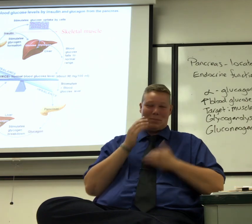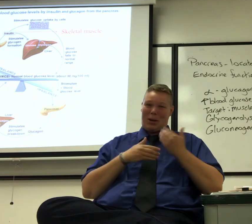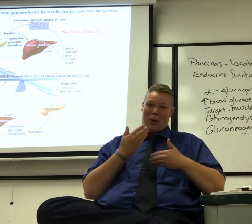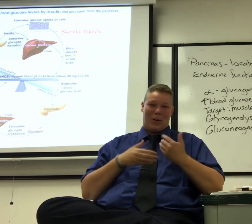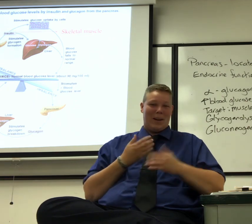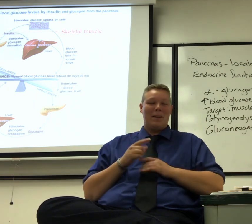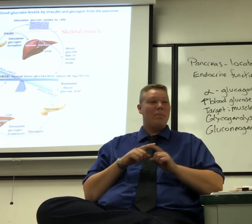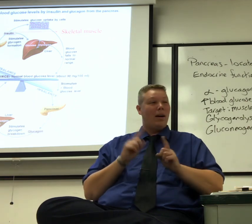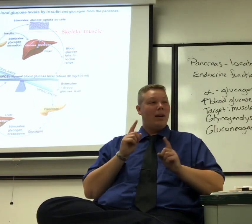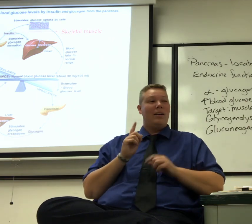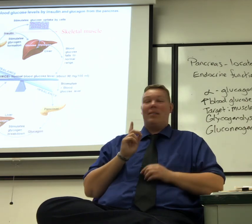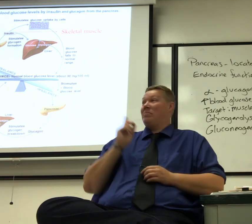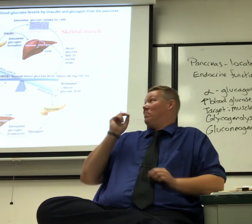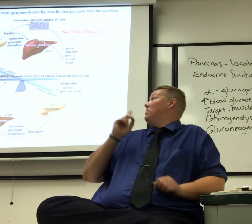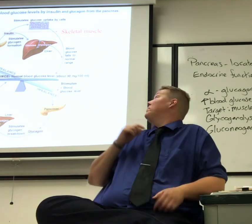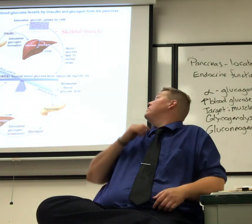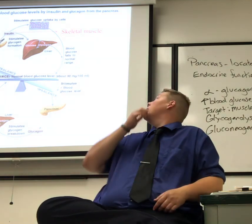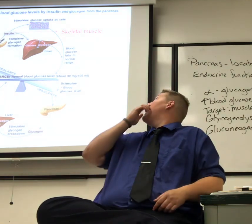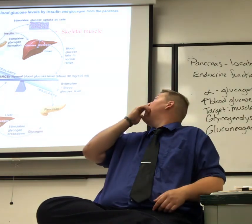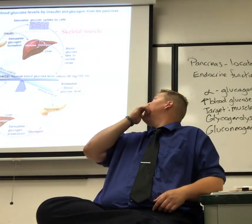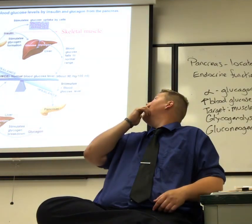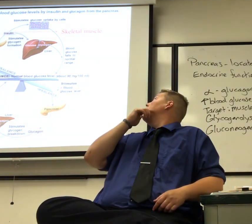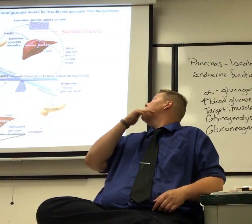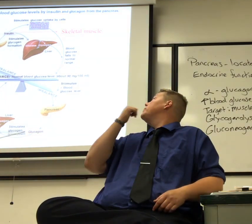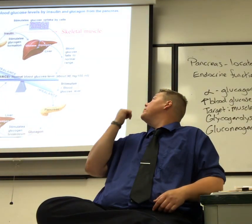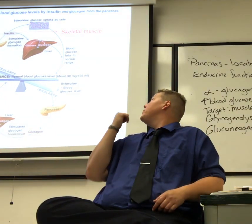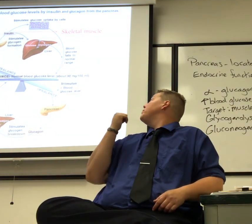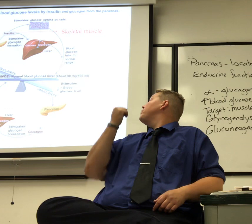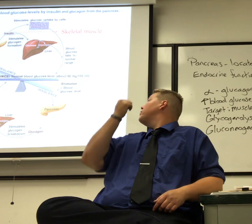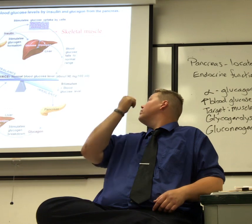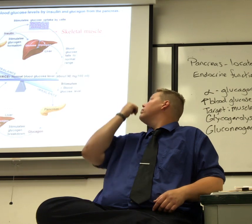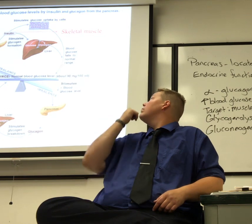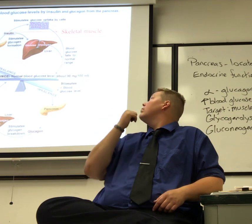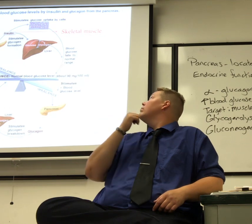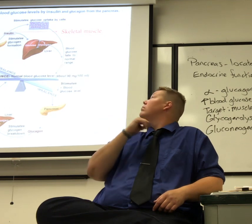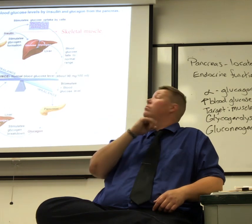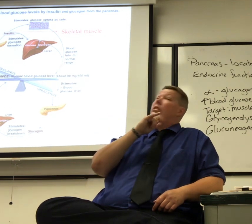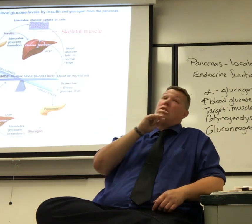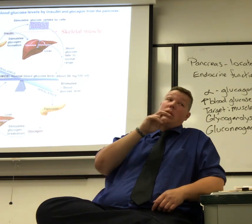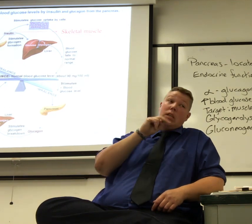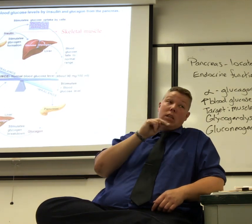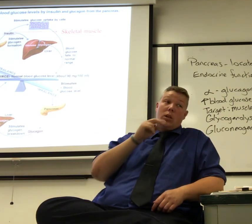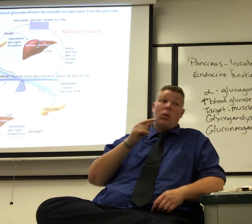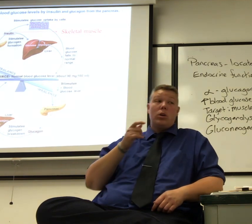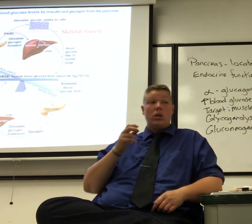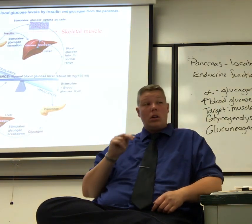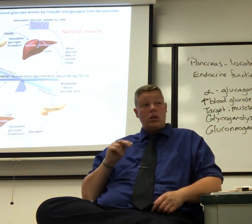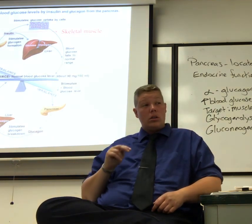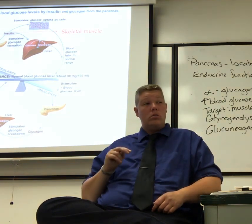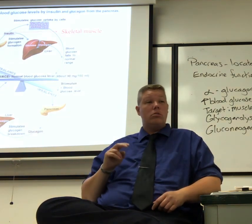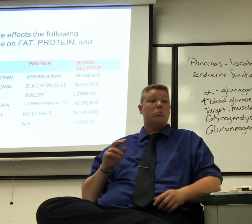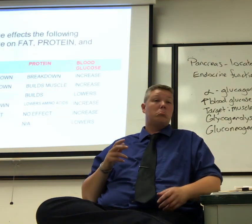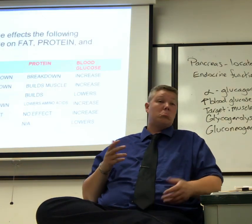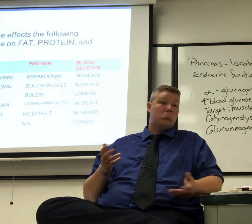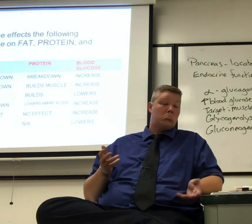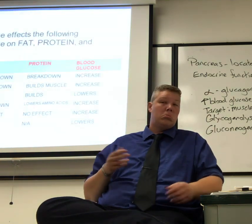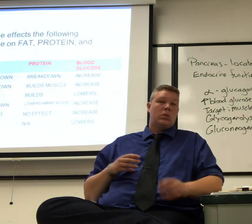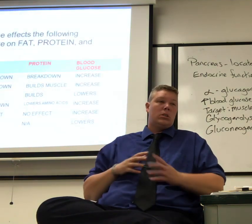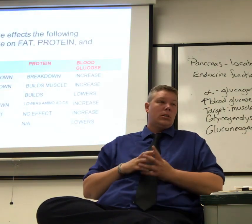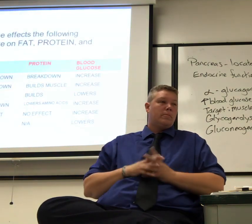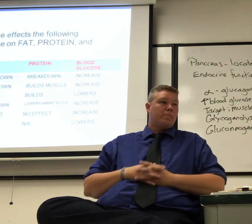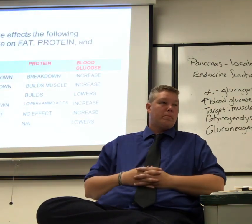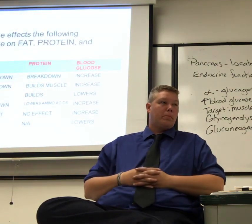forever ago, Monday. It's only Friday. Covered a lot of ground. But anyways, this kind of shows it, right? It's like here's the